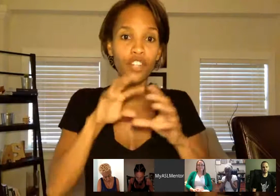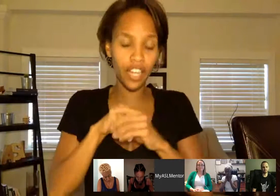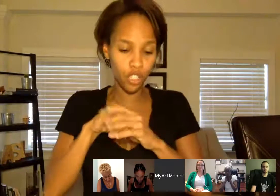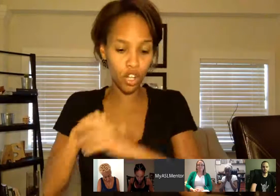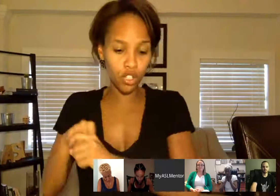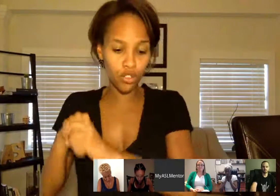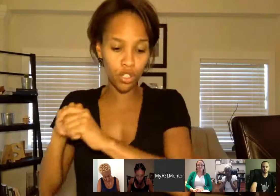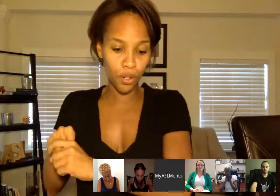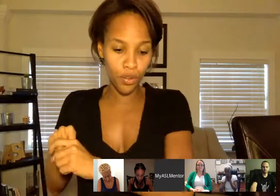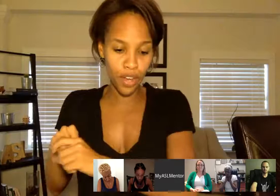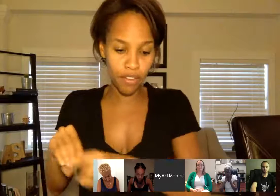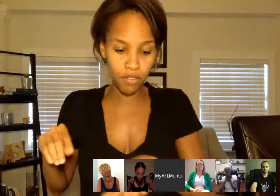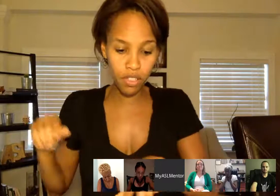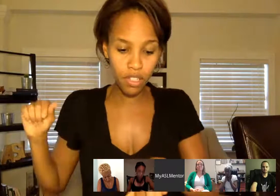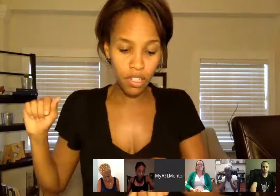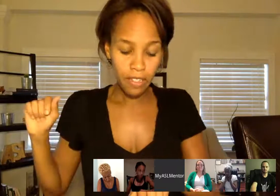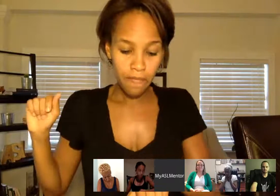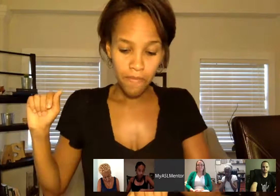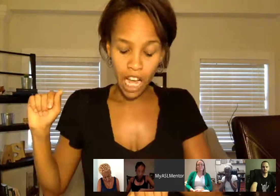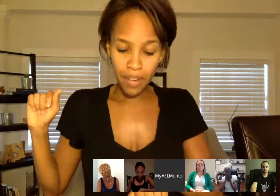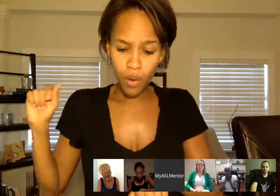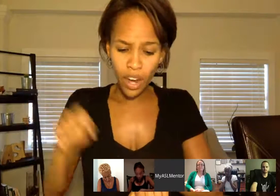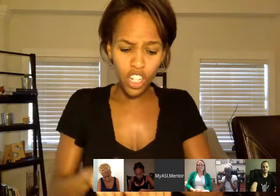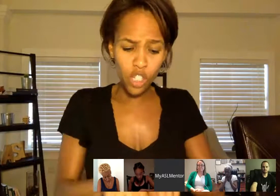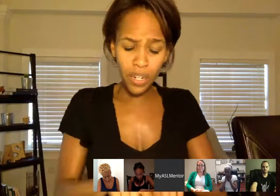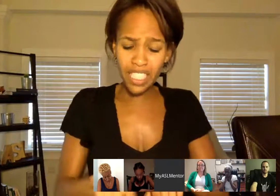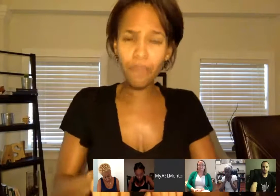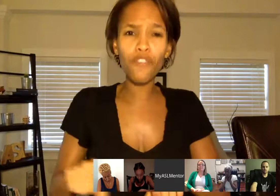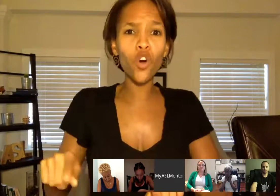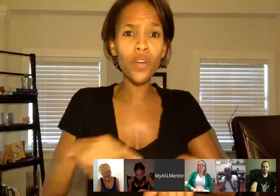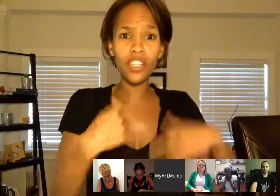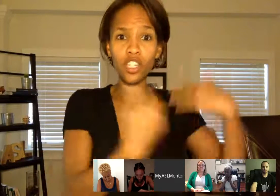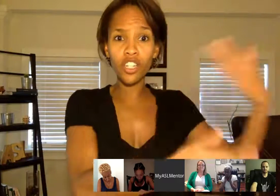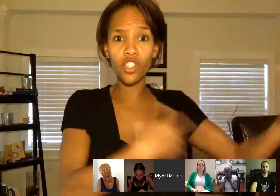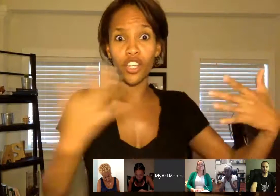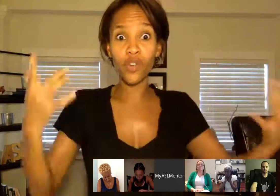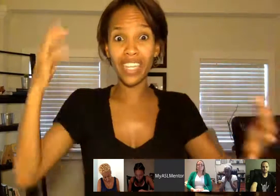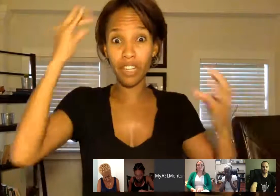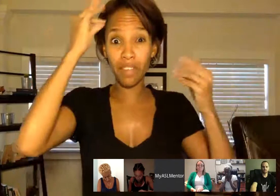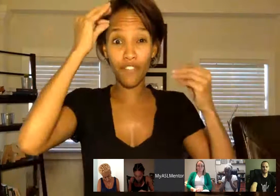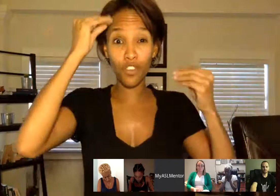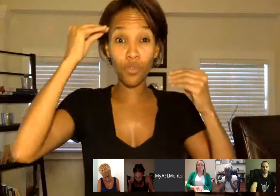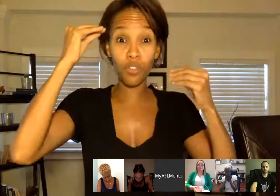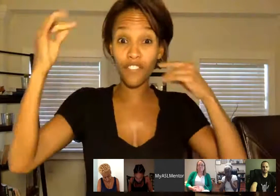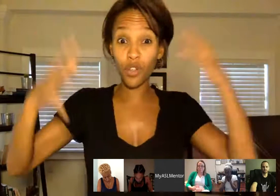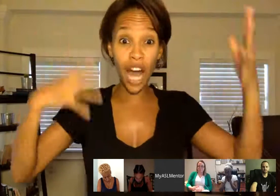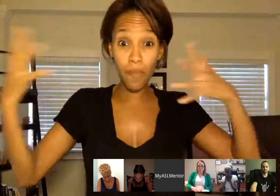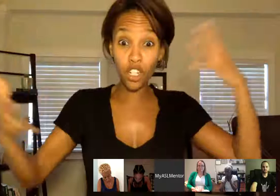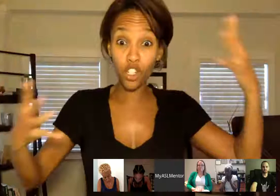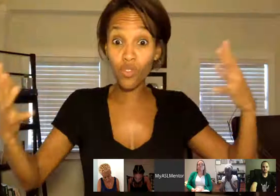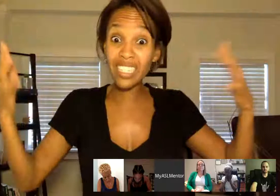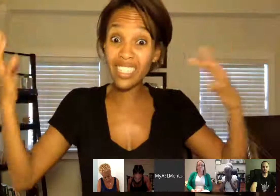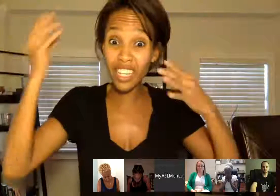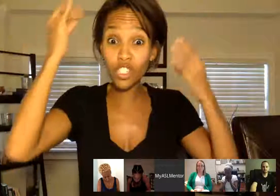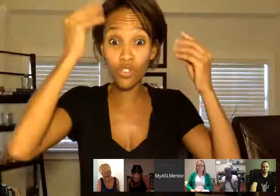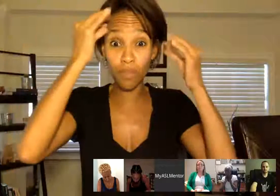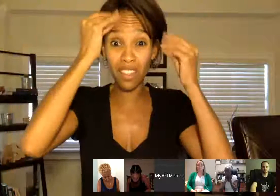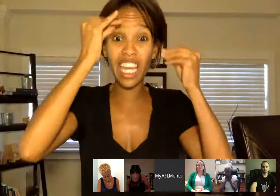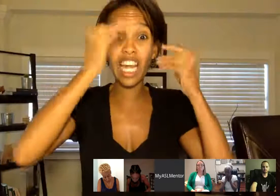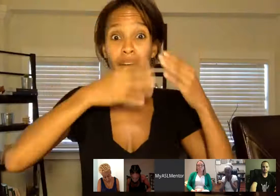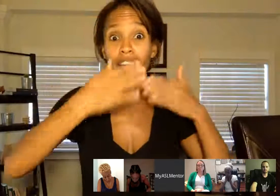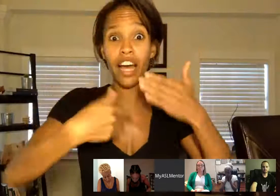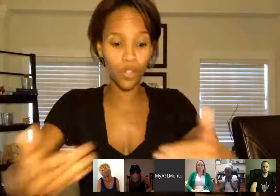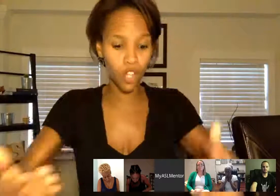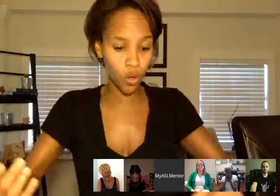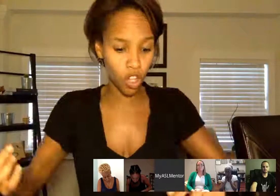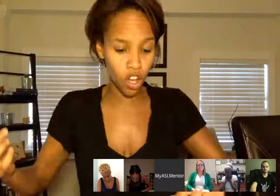not forget to include your pronouns. And I want to just bring these up before we get started so that you guys can be, if you happen to do these things, you can be